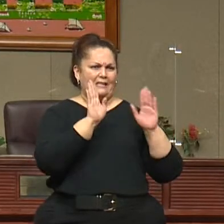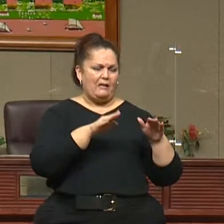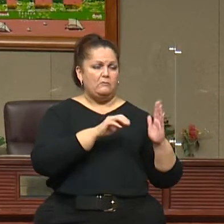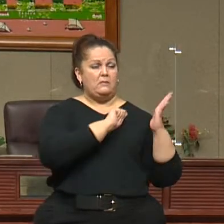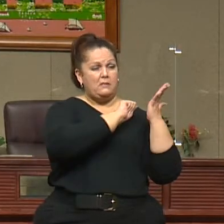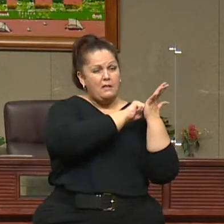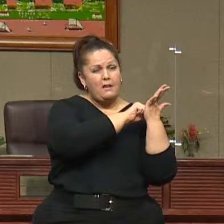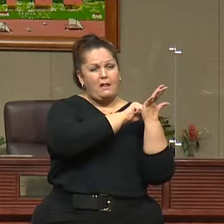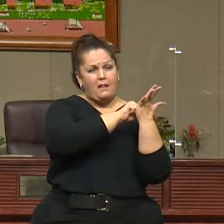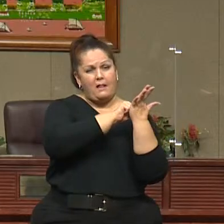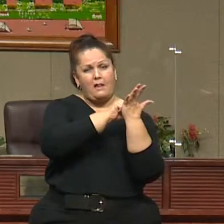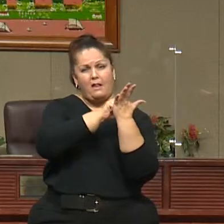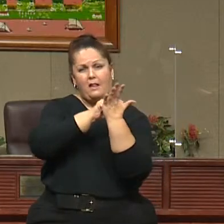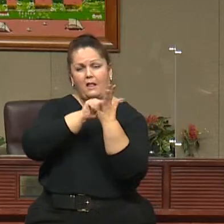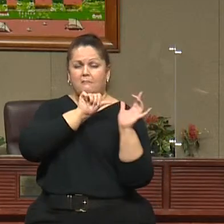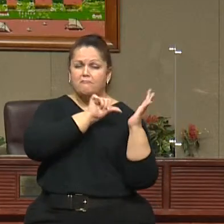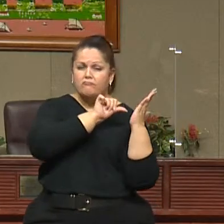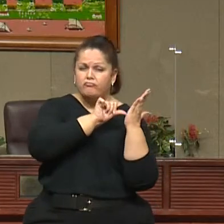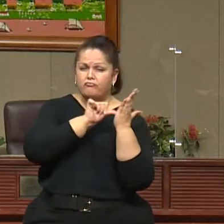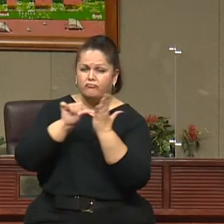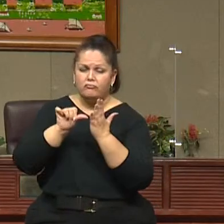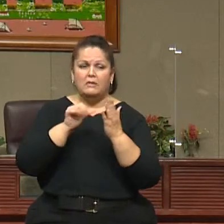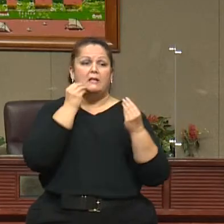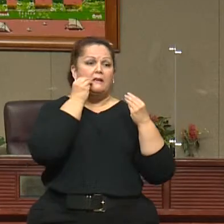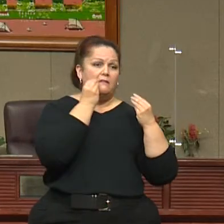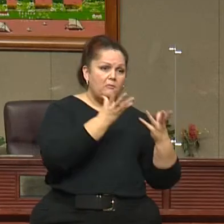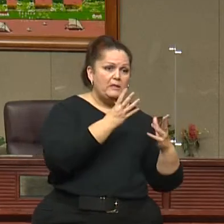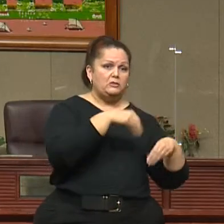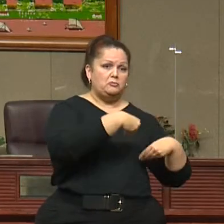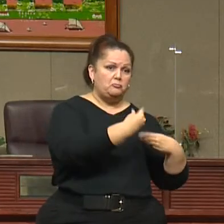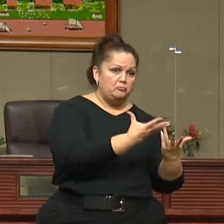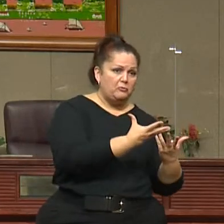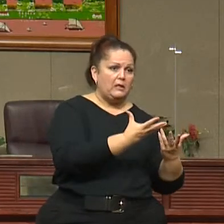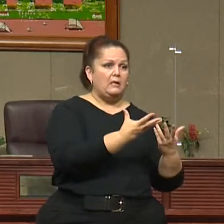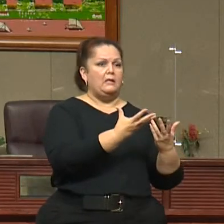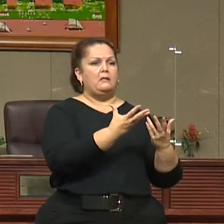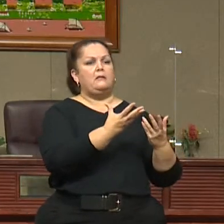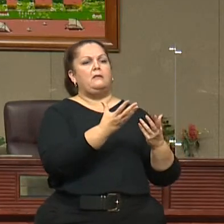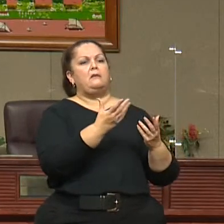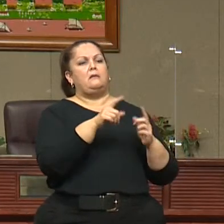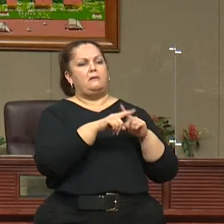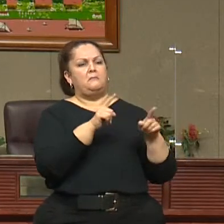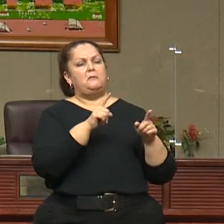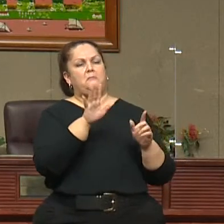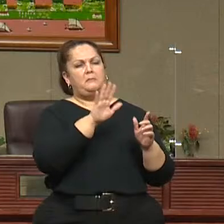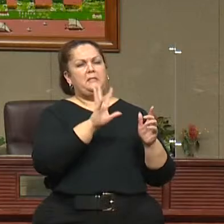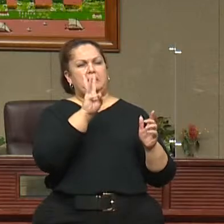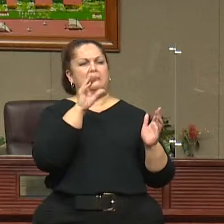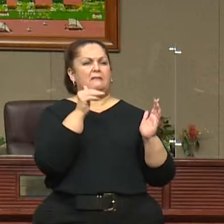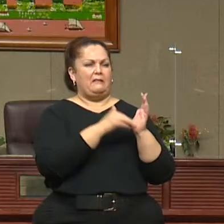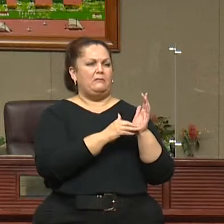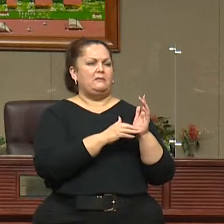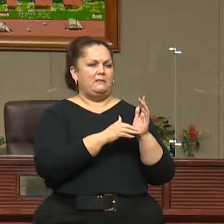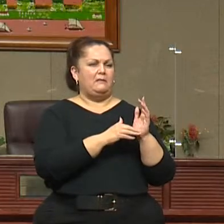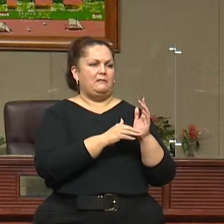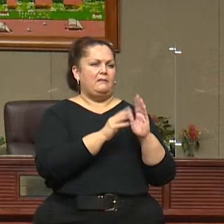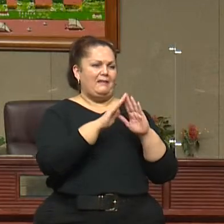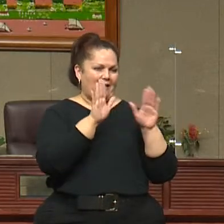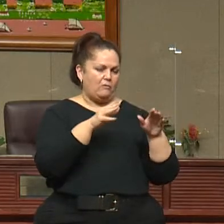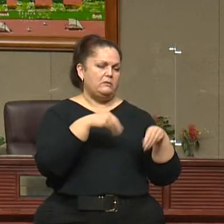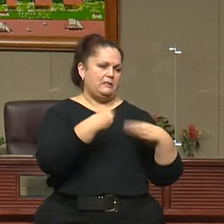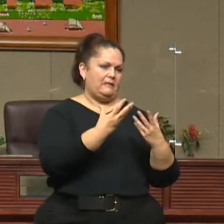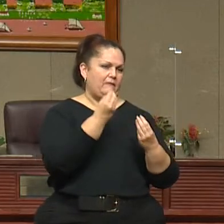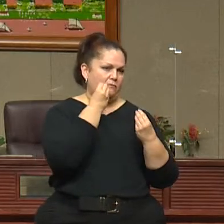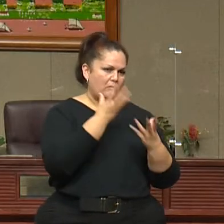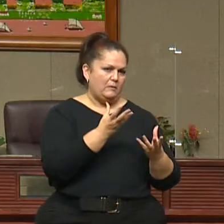However, they left information and provided information to some 6,000 households. So perhaps that